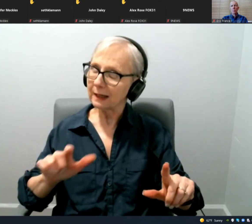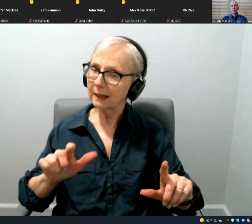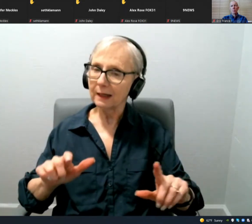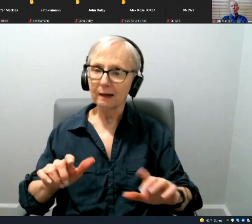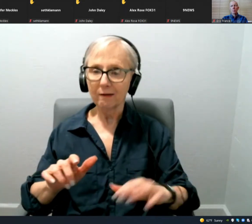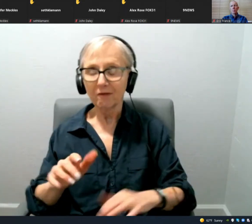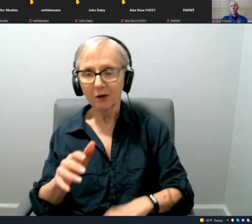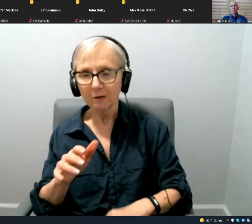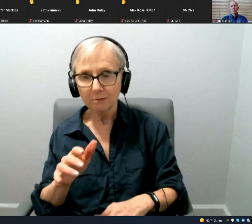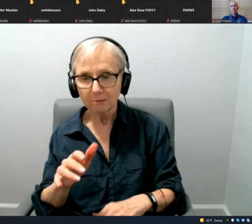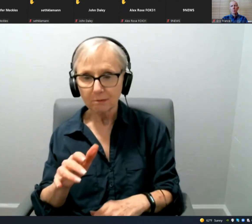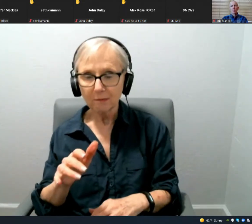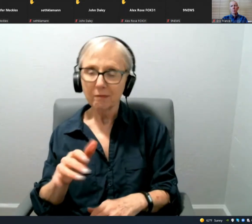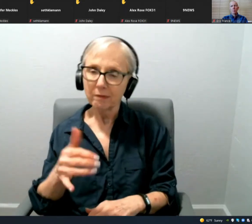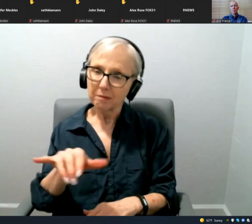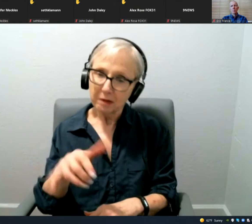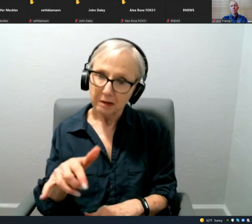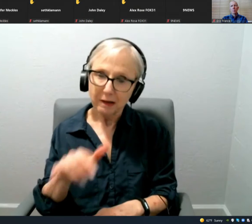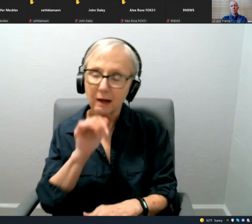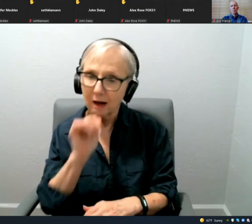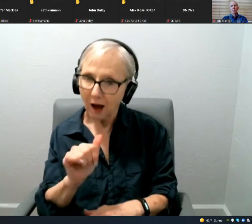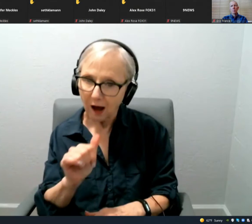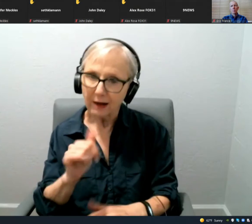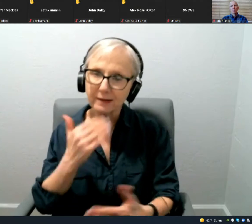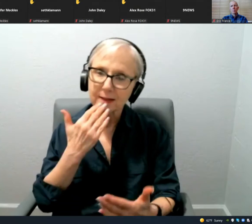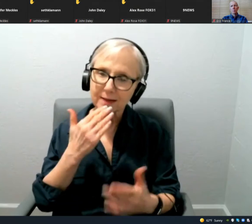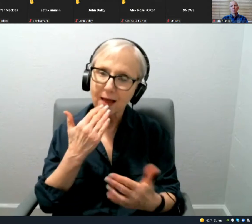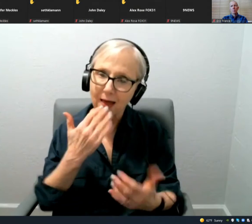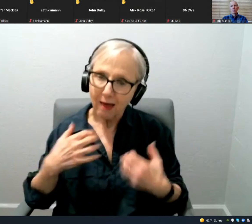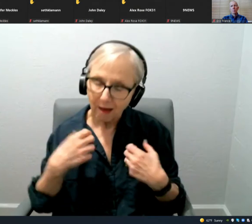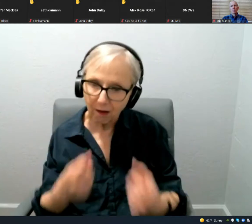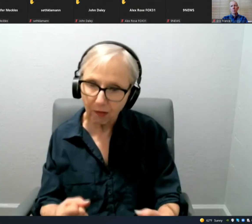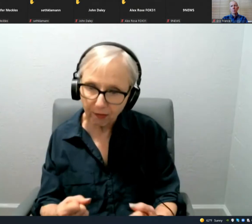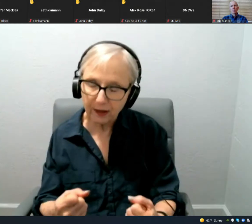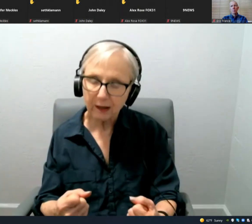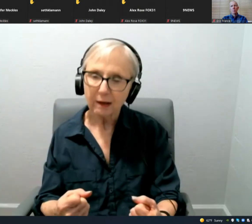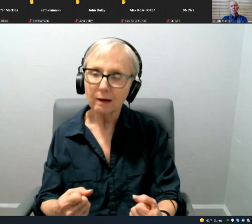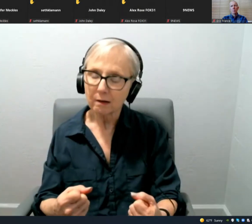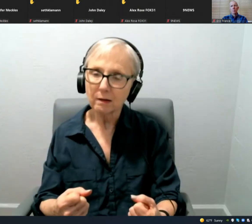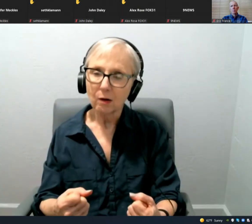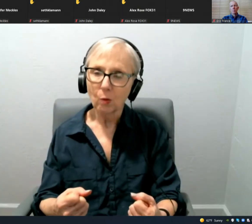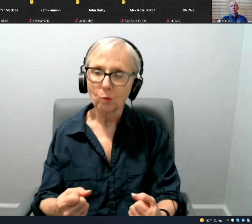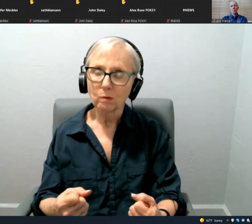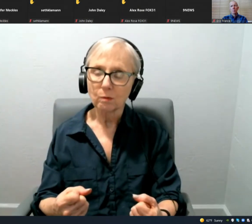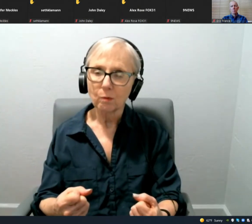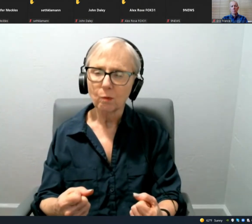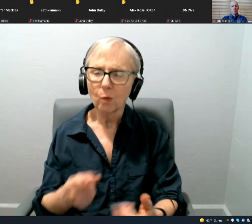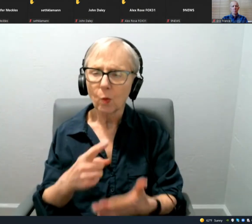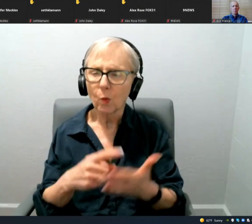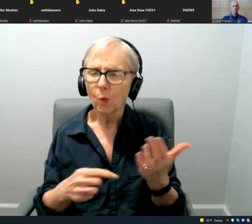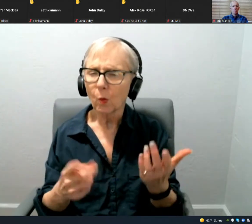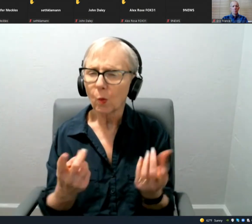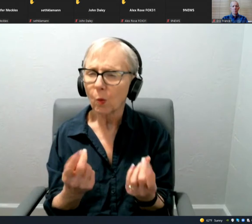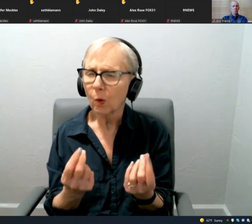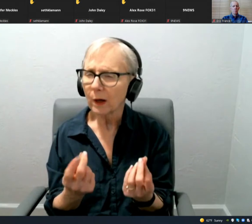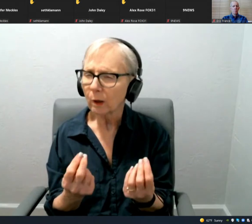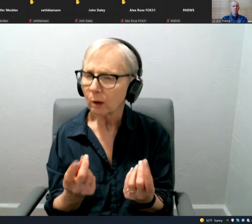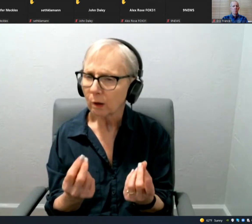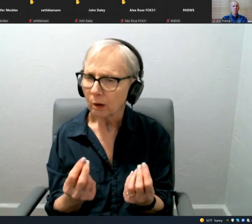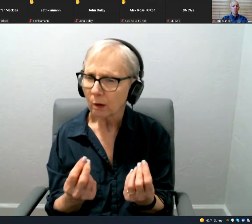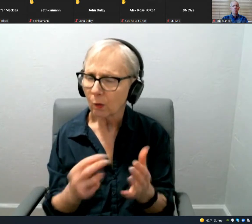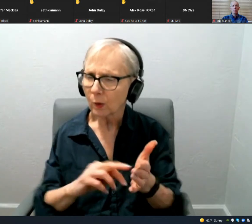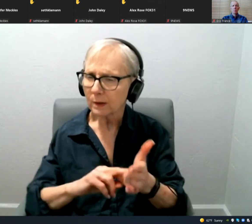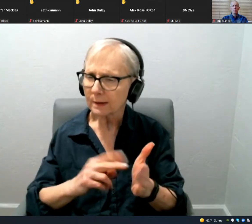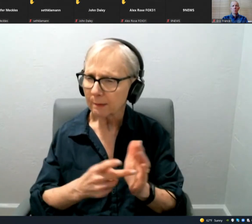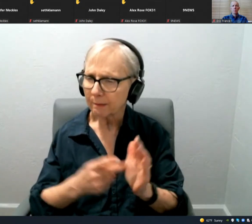healthy person, if you have a compromised immune system and such, or something like that, what does this